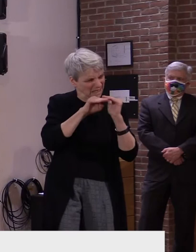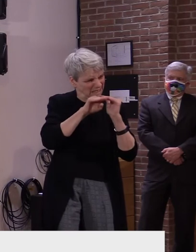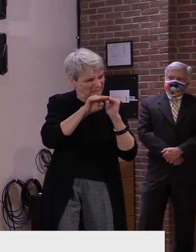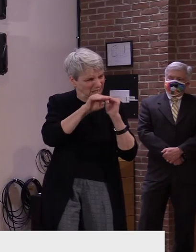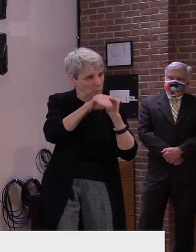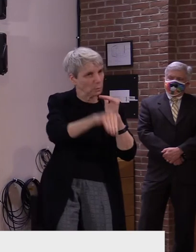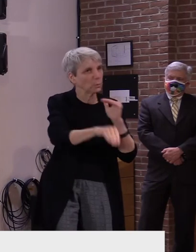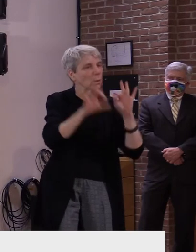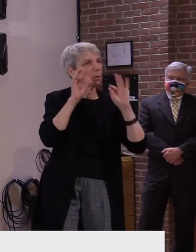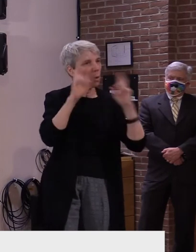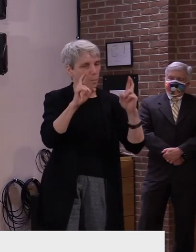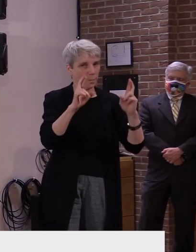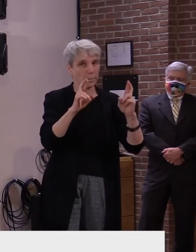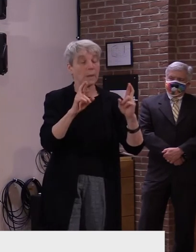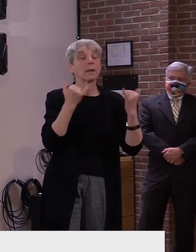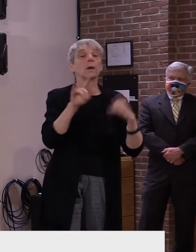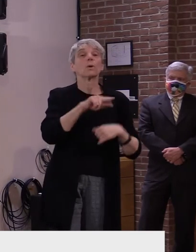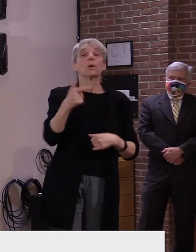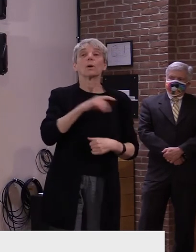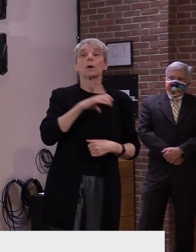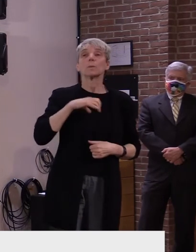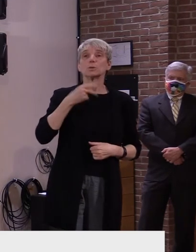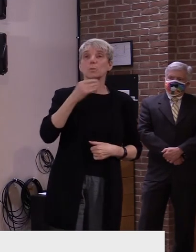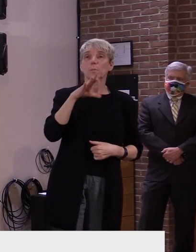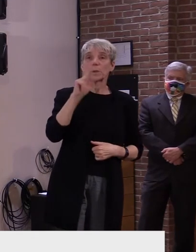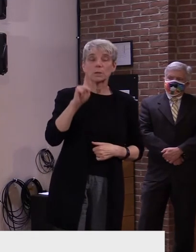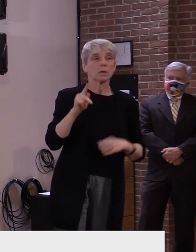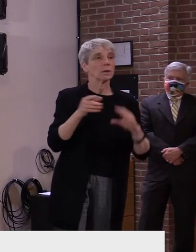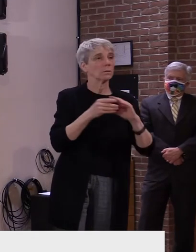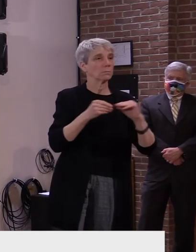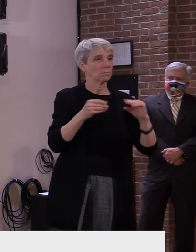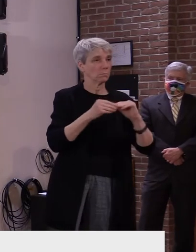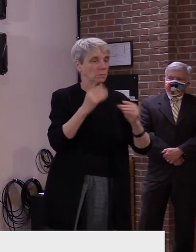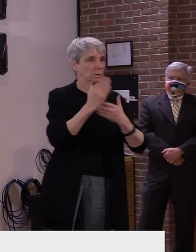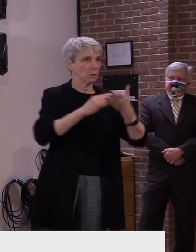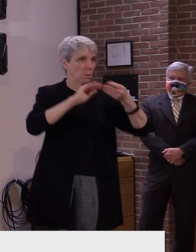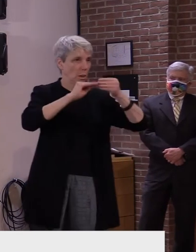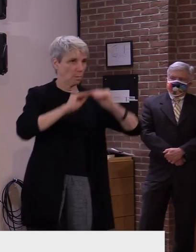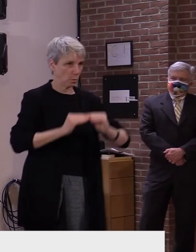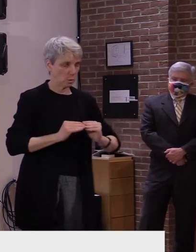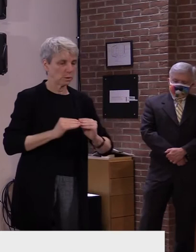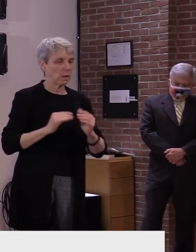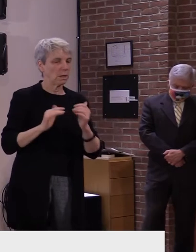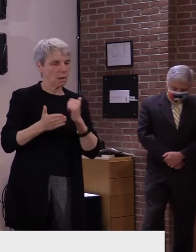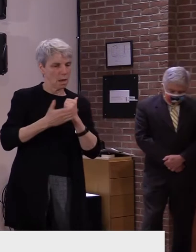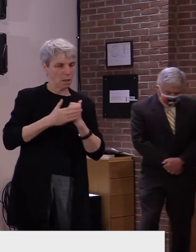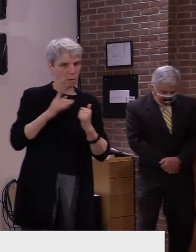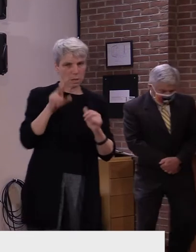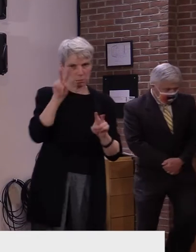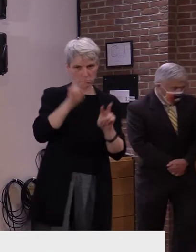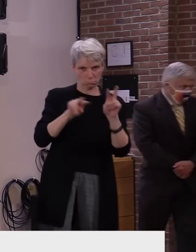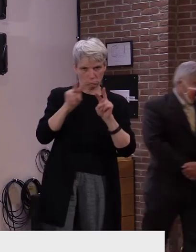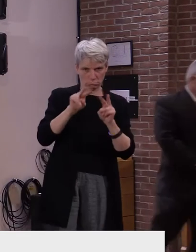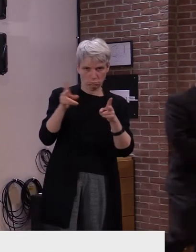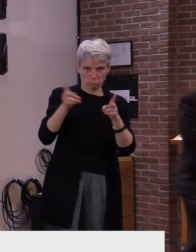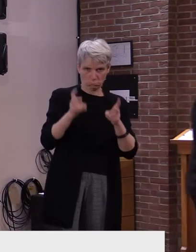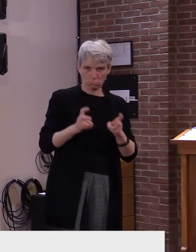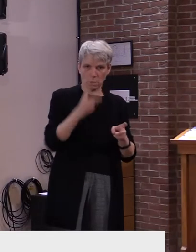commissioner p check to show more show more on the data that's driving our decisions mr